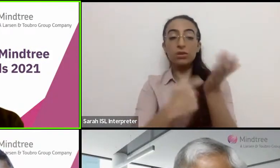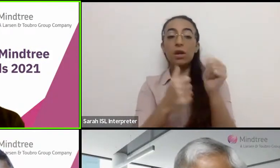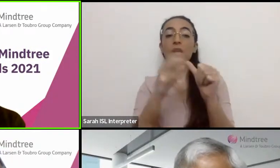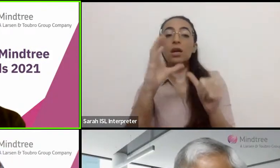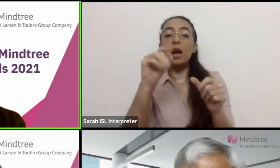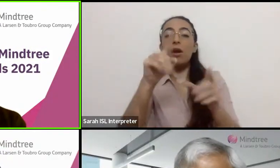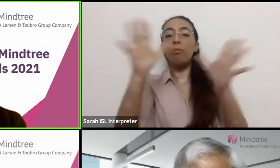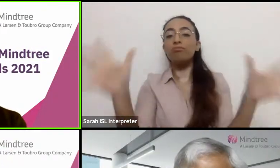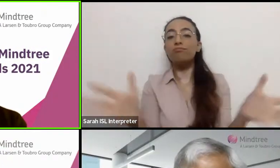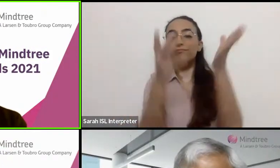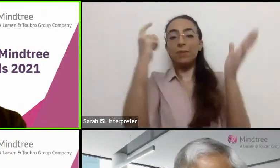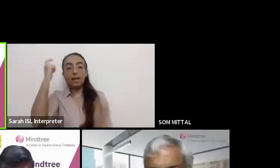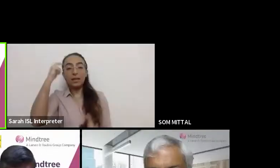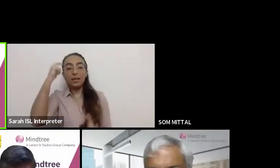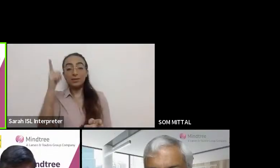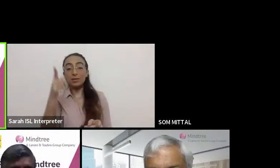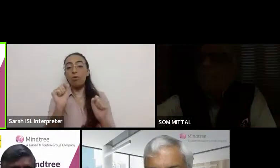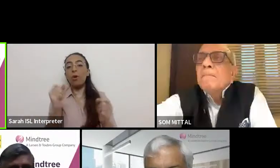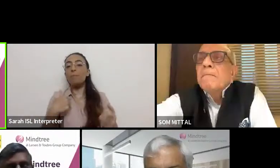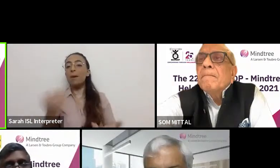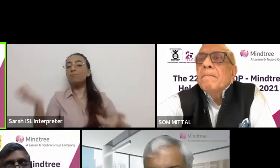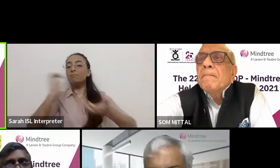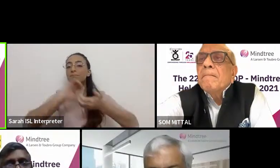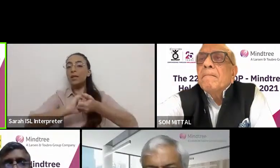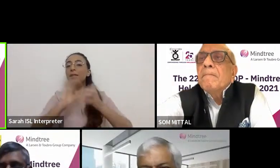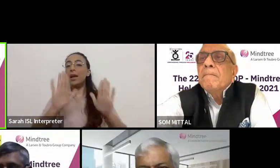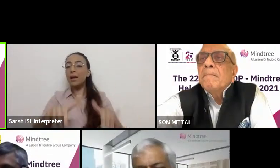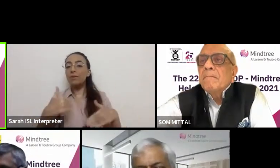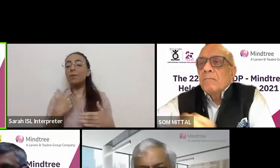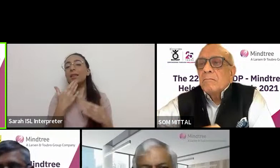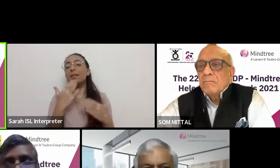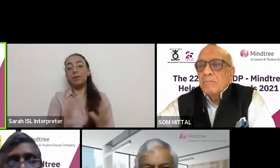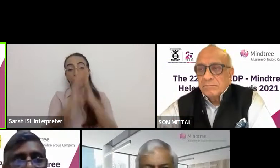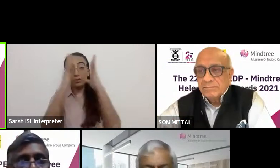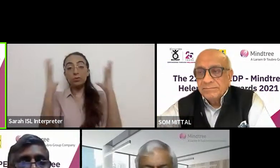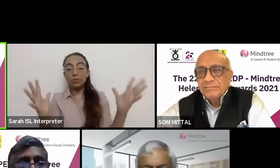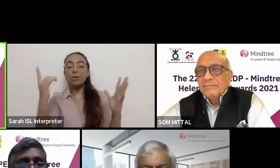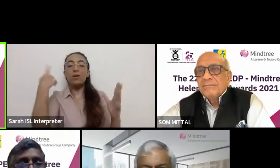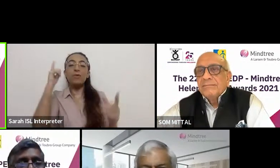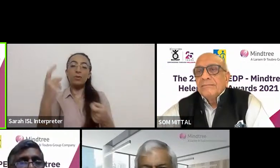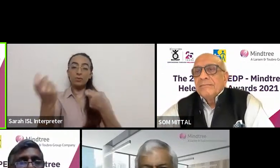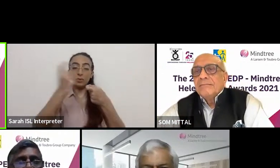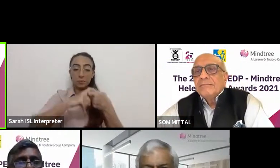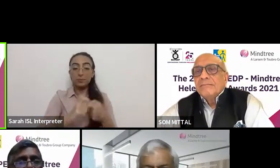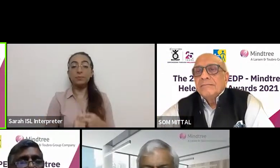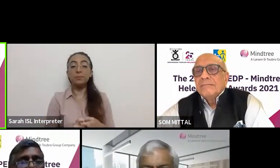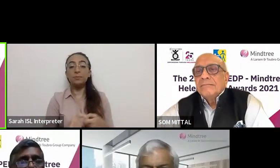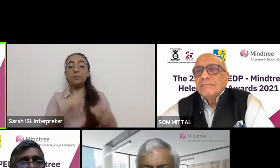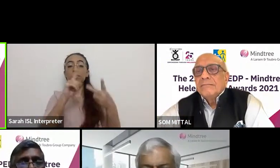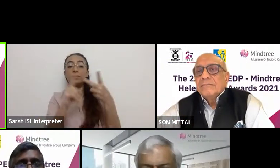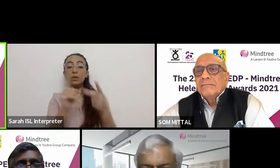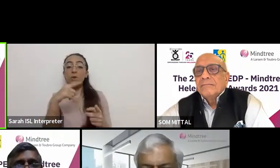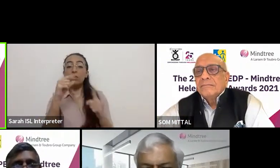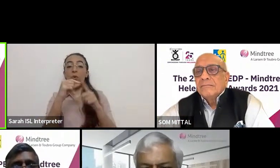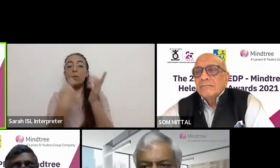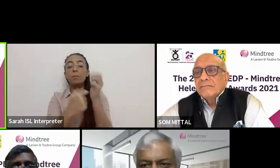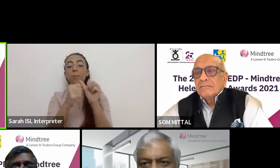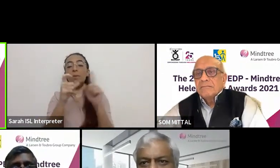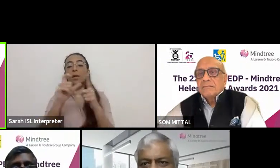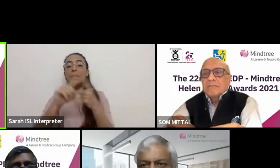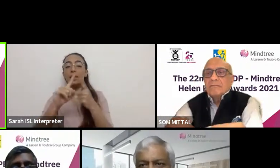friend and a partner. Thank you very much for being here. We have Mr. Pradeep Gupta,